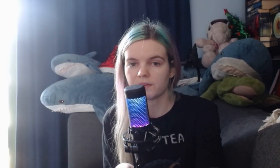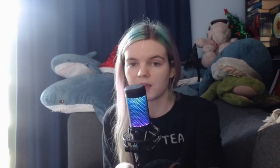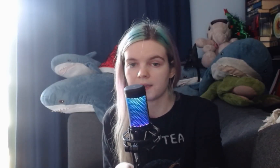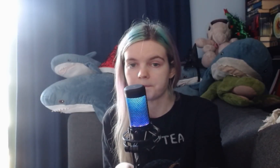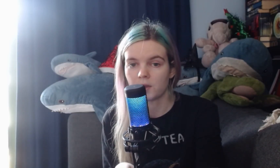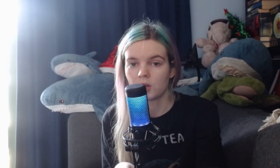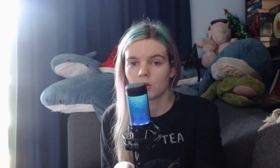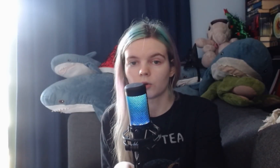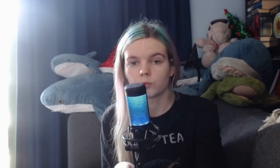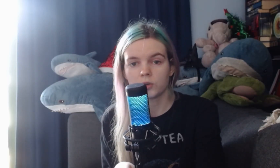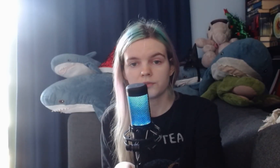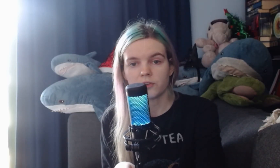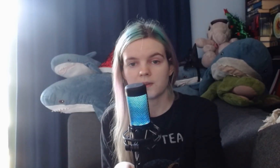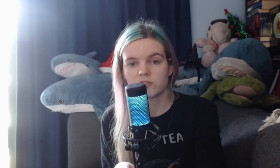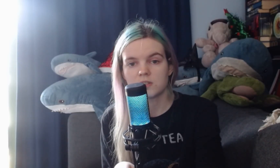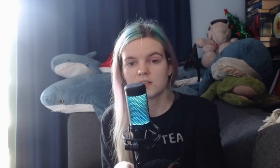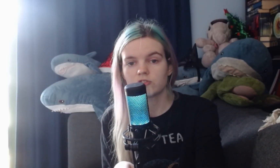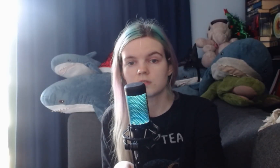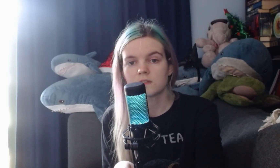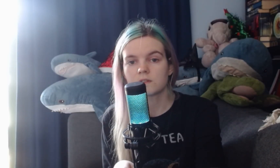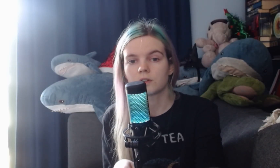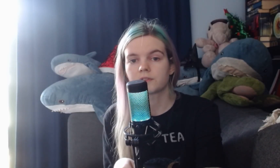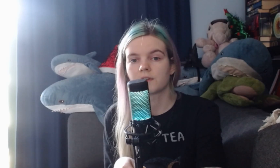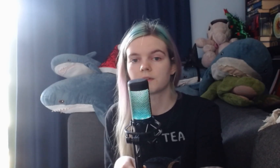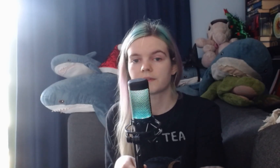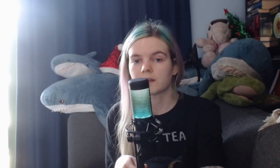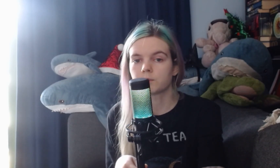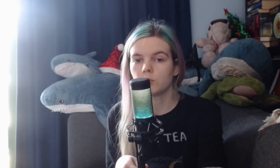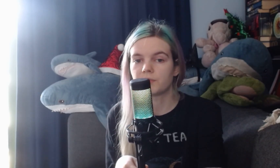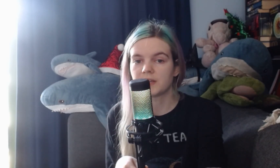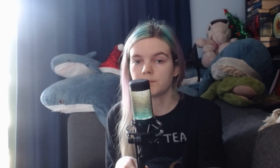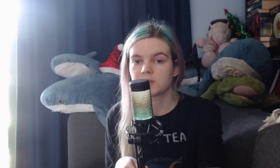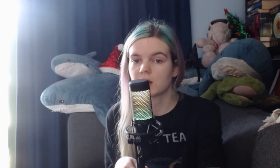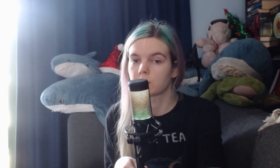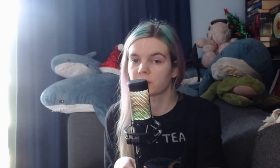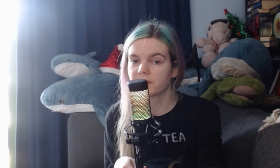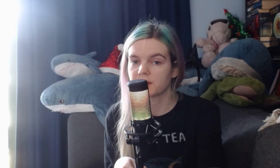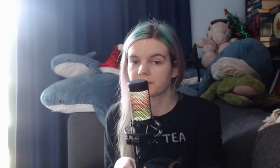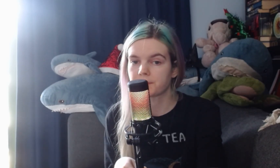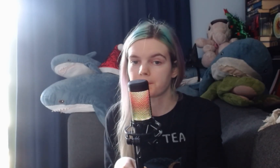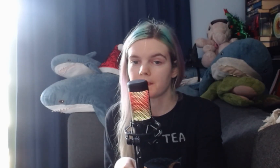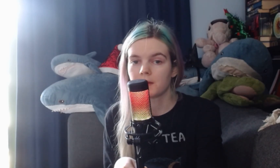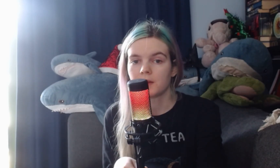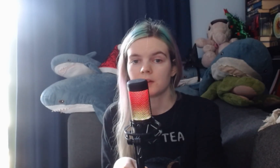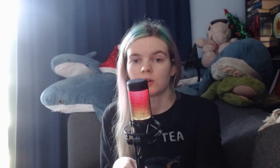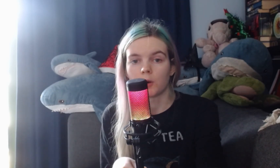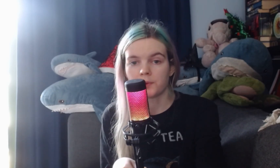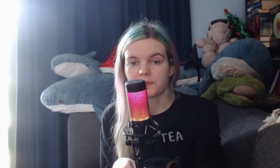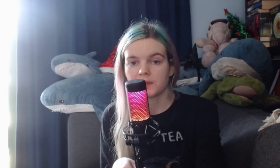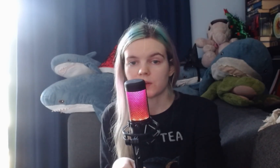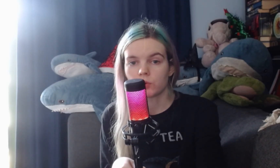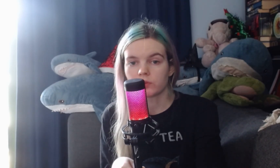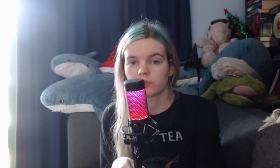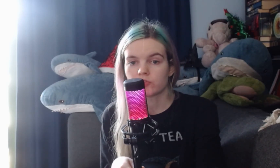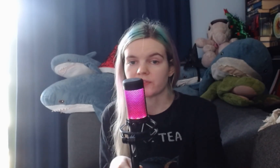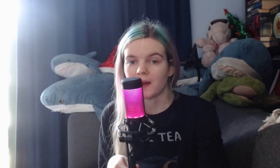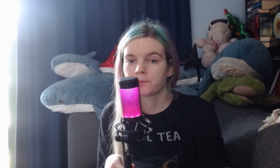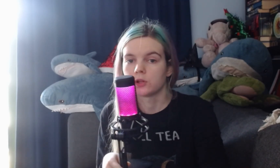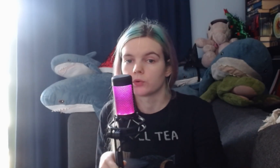hey, on one of the special editions of the second movie, there are more signs. Obviously, they couldn't just upload